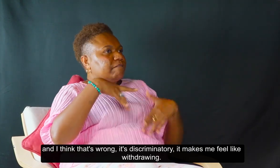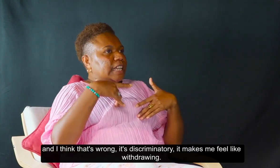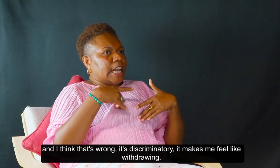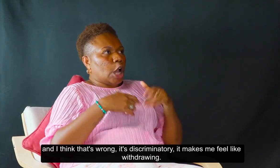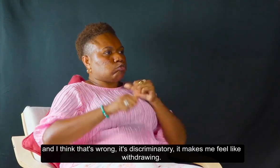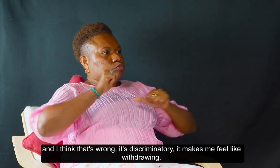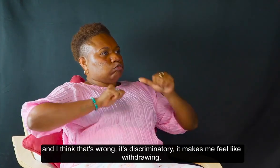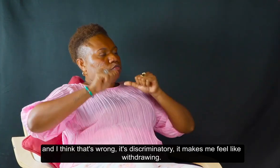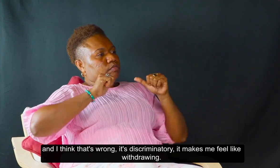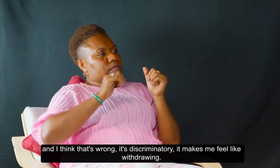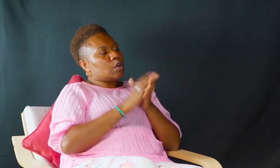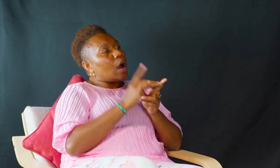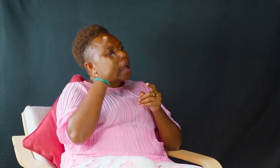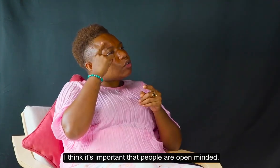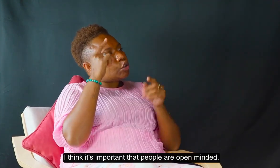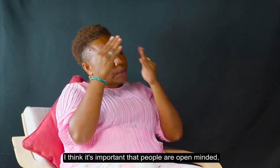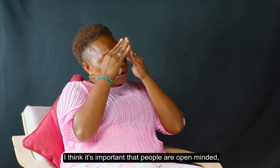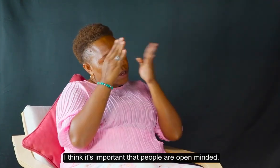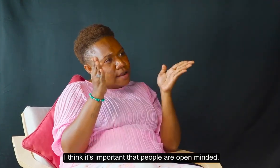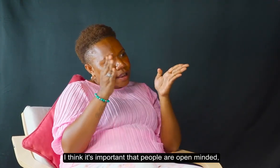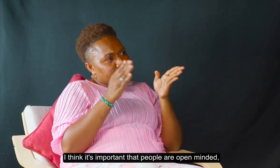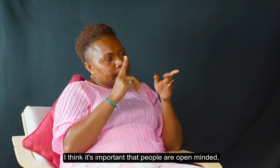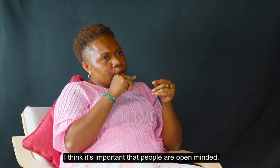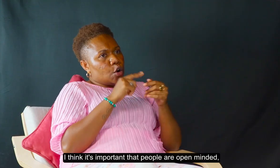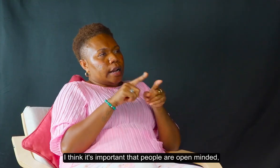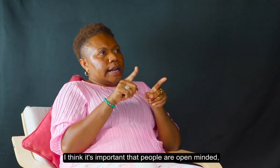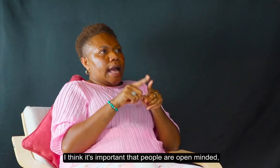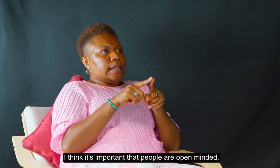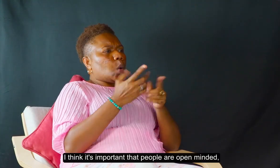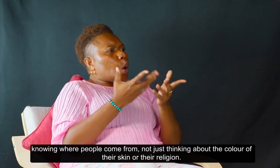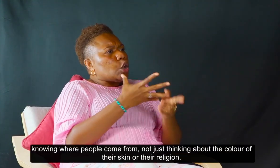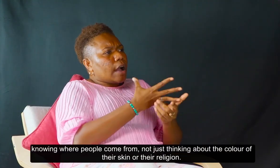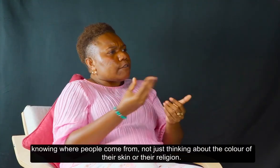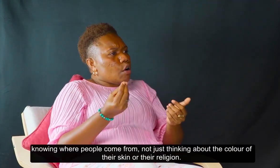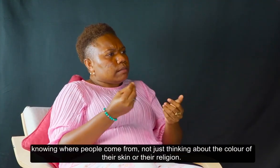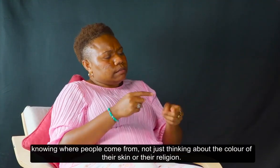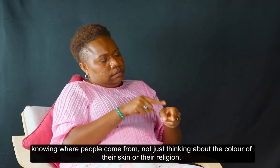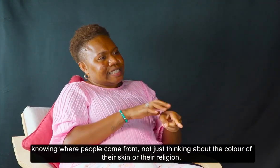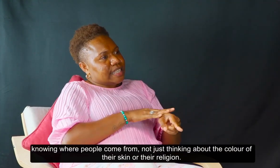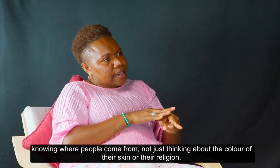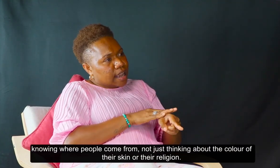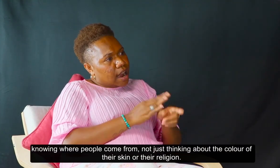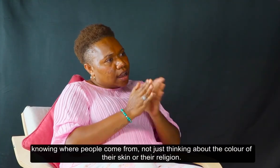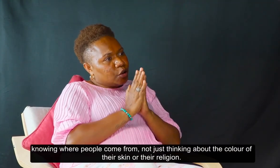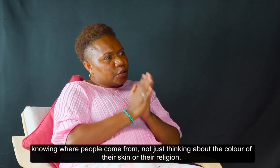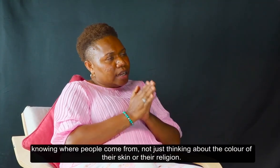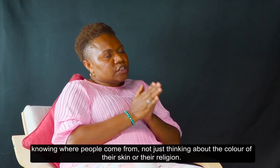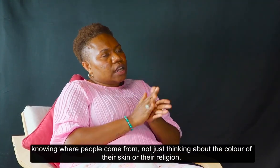like withdrawing. I think it's important that people are open-minded, knowing where people come from, not just thinking about the color of